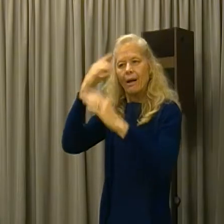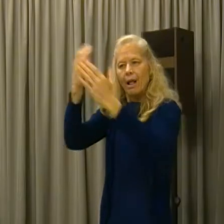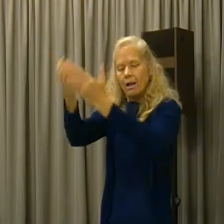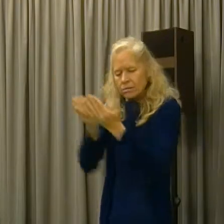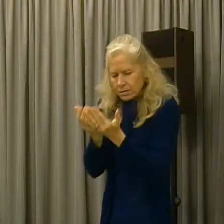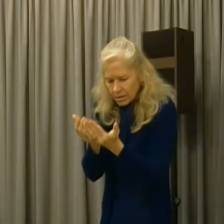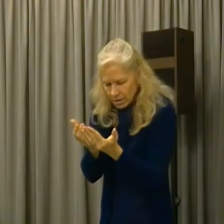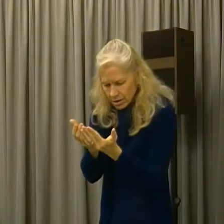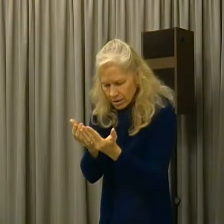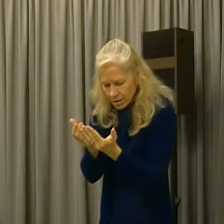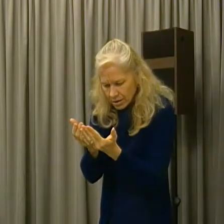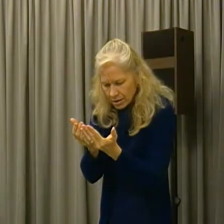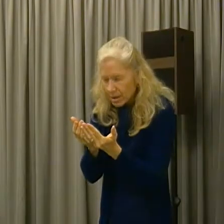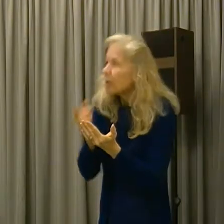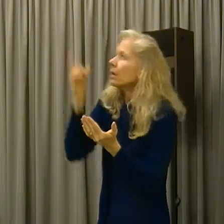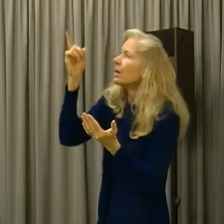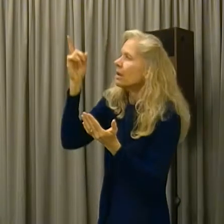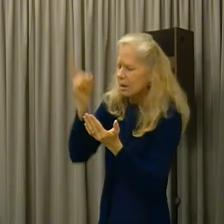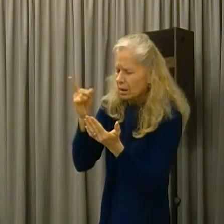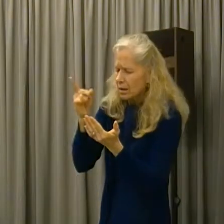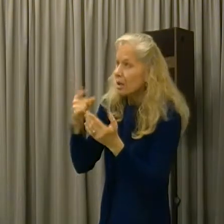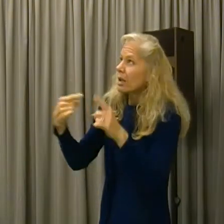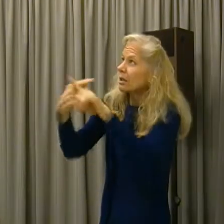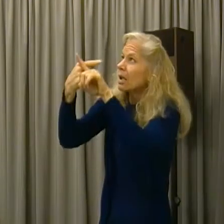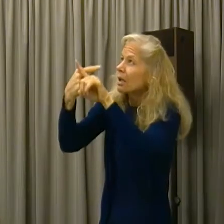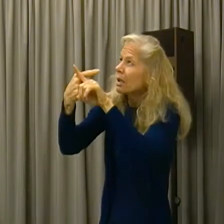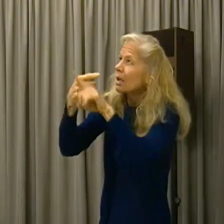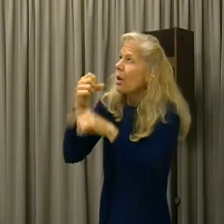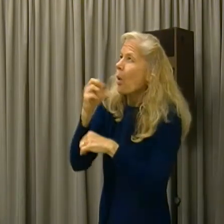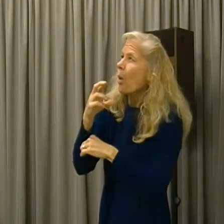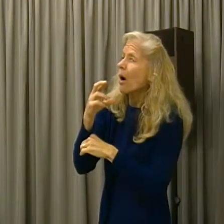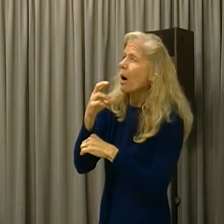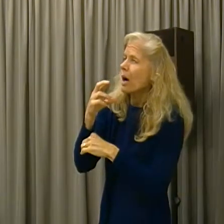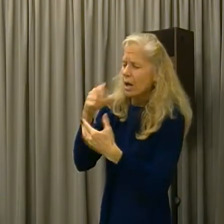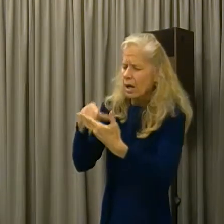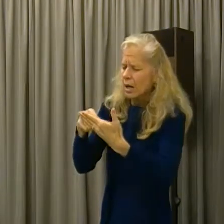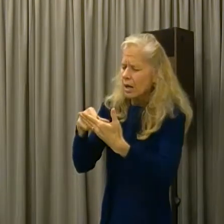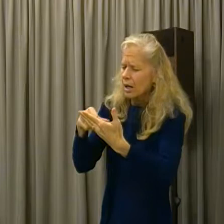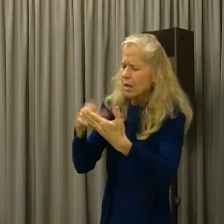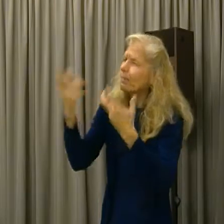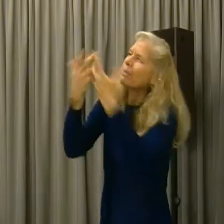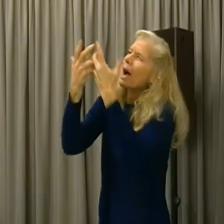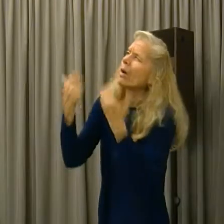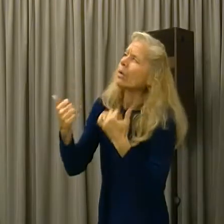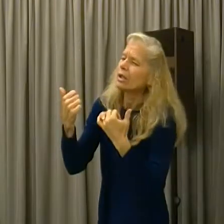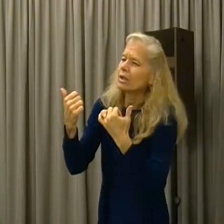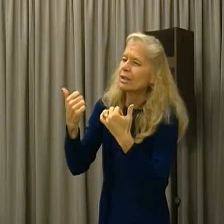for a second or the hand still if you're signing. And you say, what is the source of that thought?